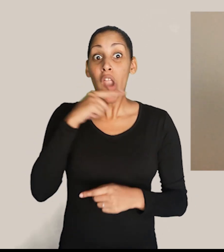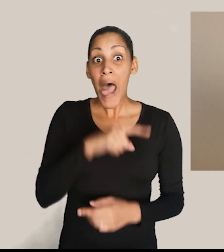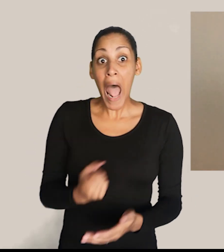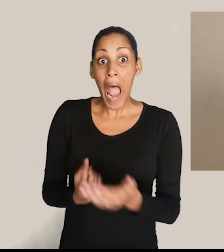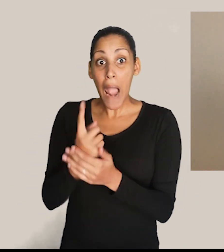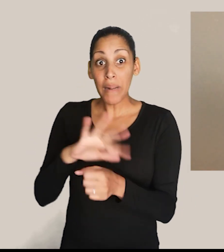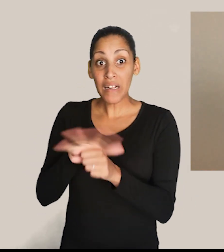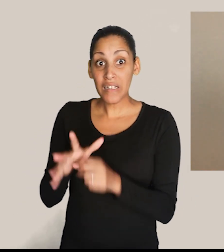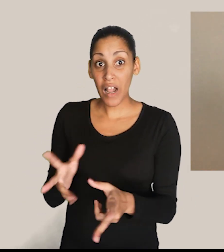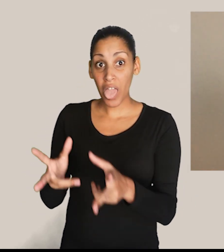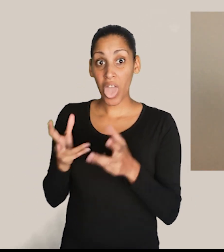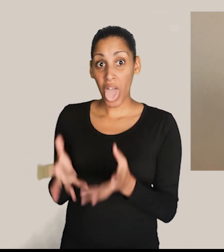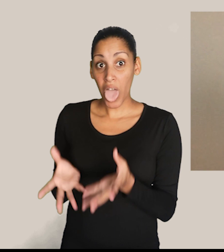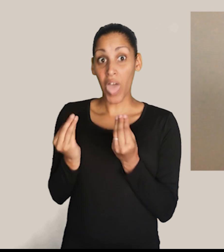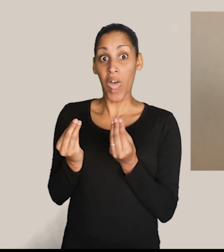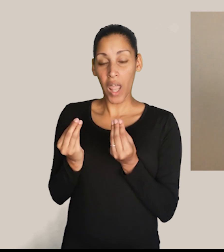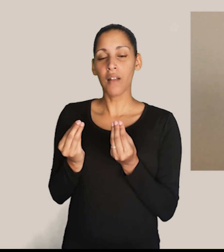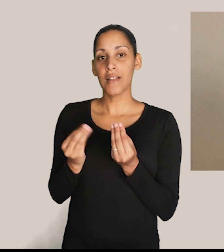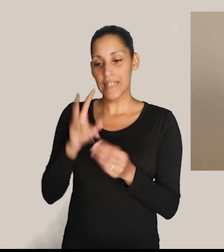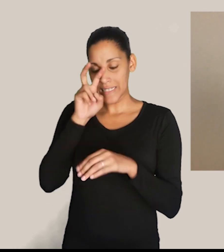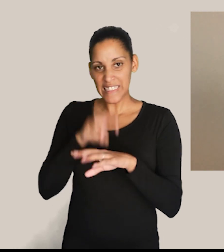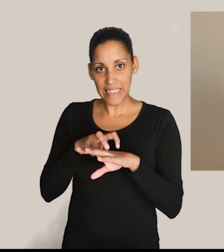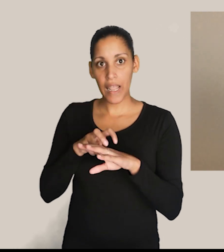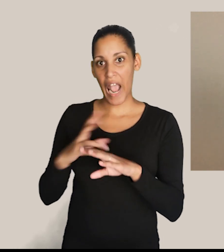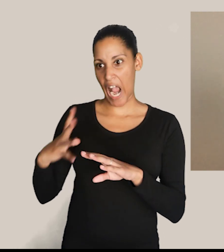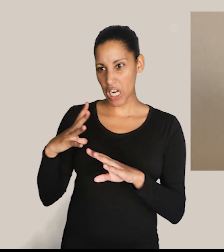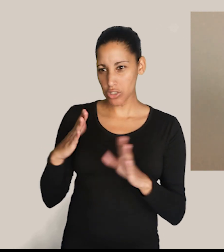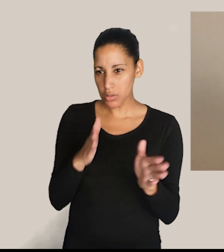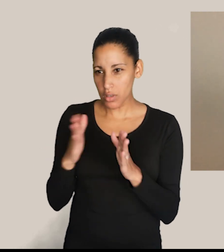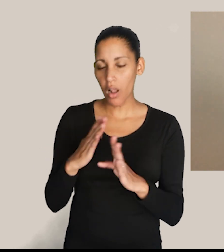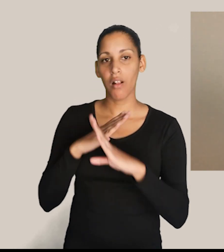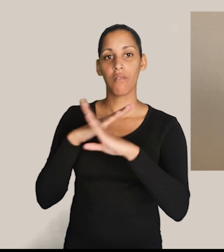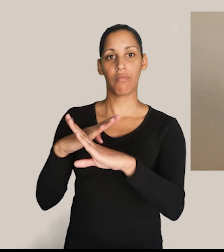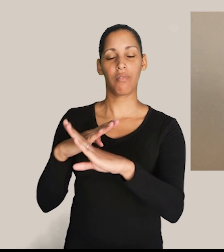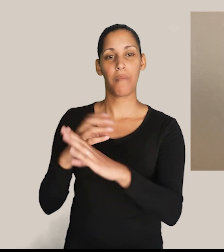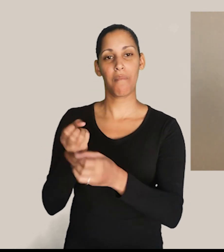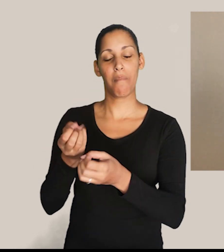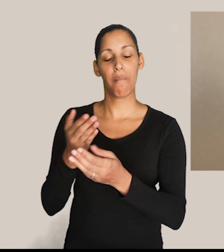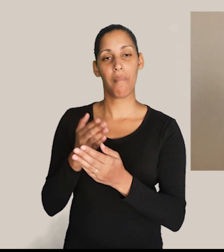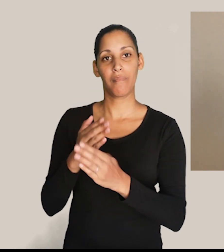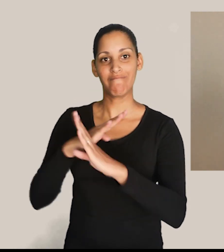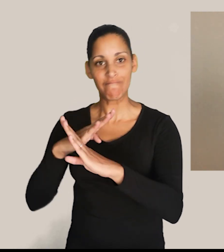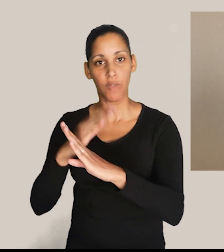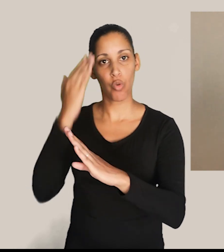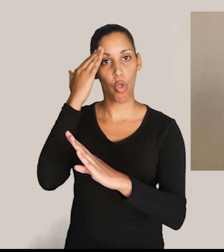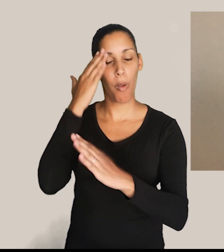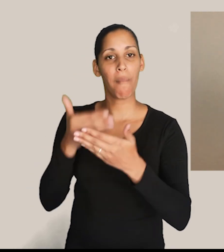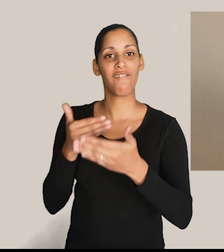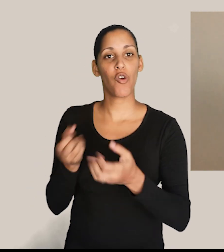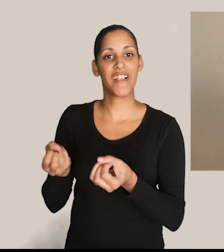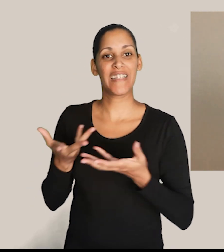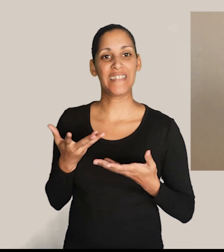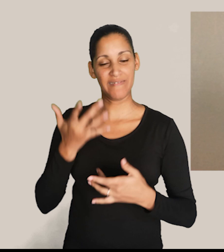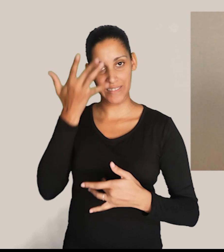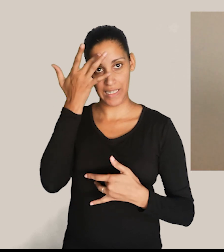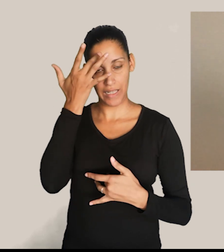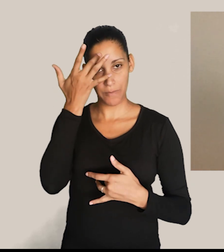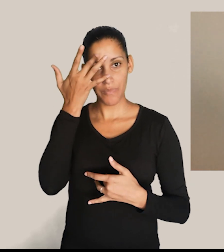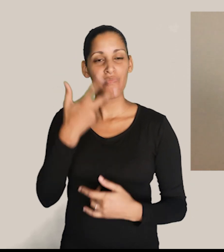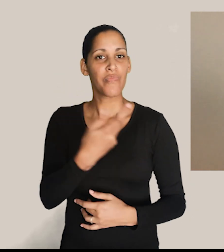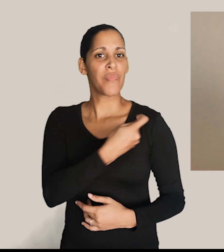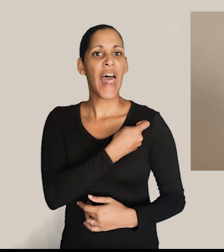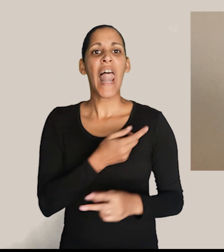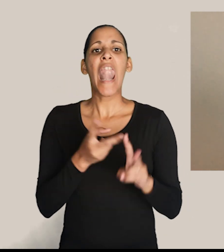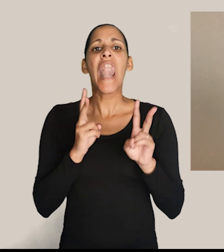body encounters COVID again in real life, it will have tools to combat COVID before it makes you sick. The vaccine is not